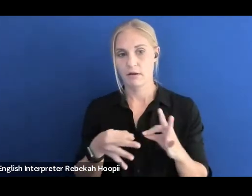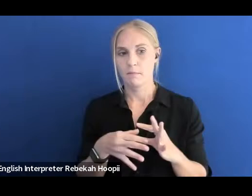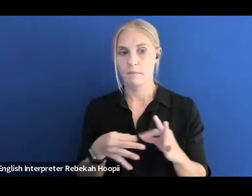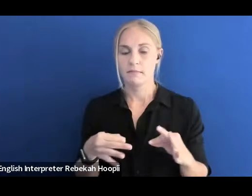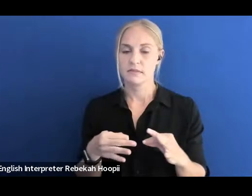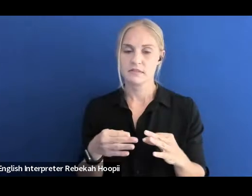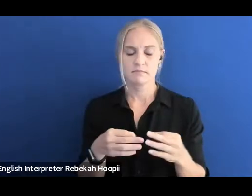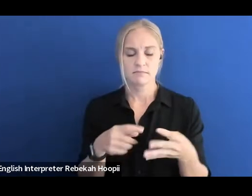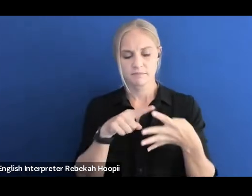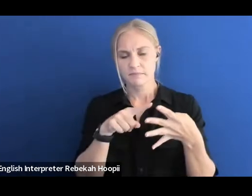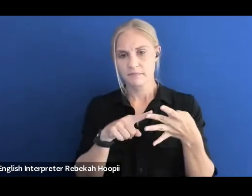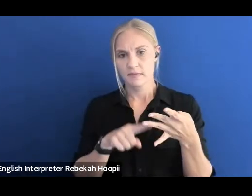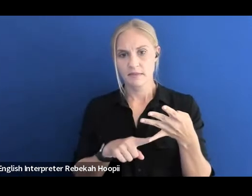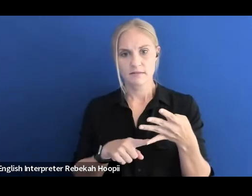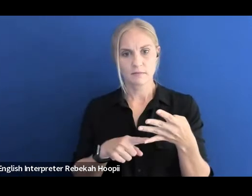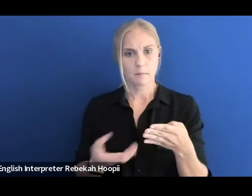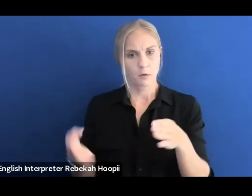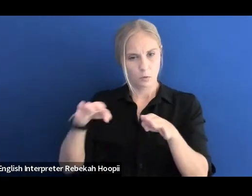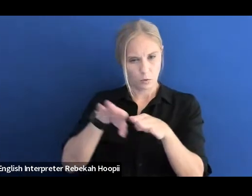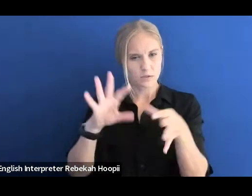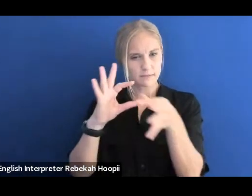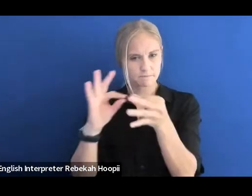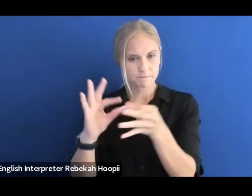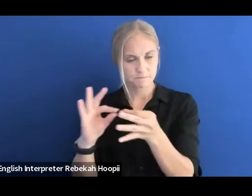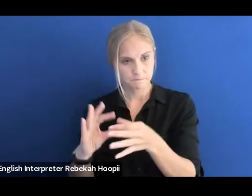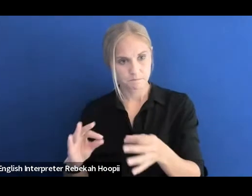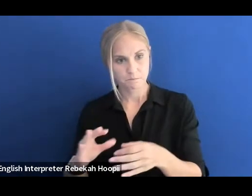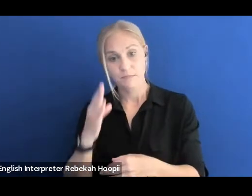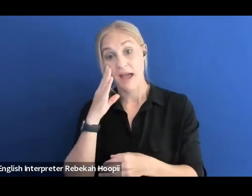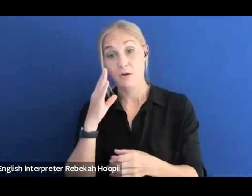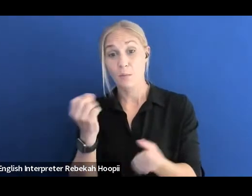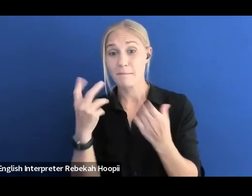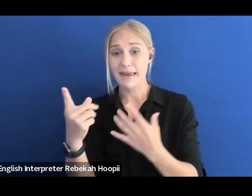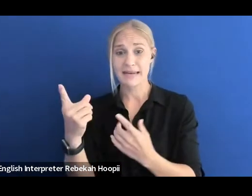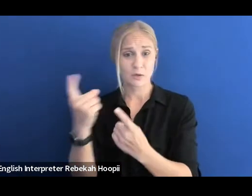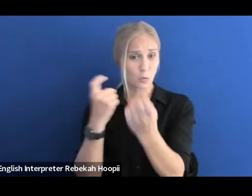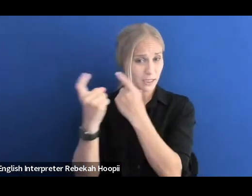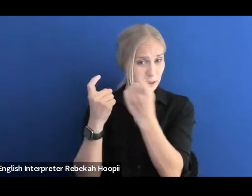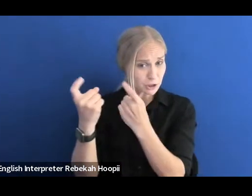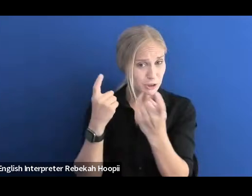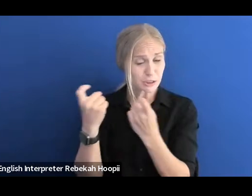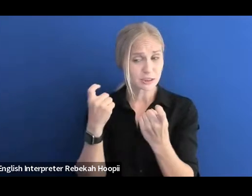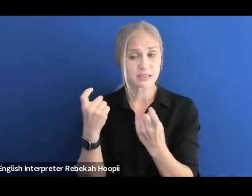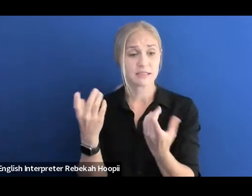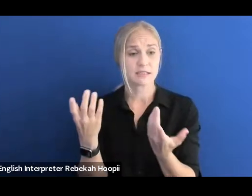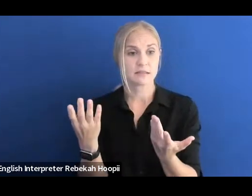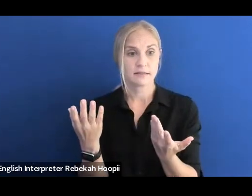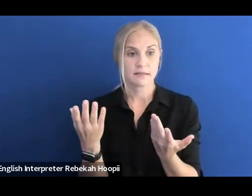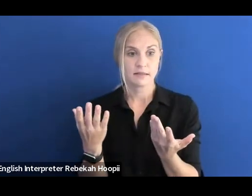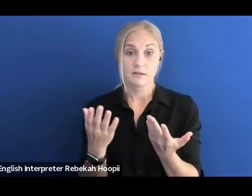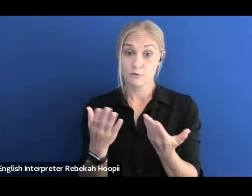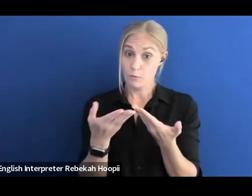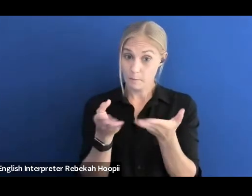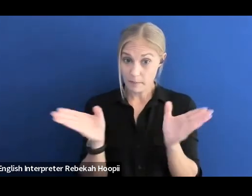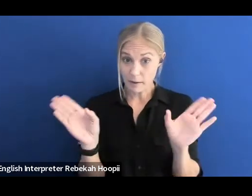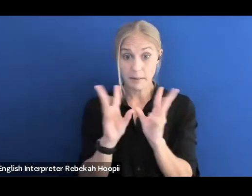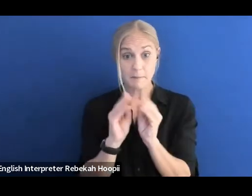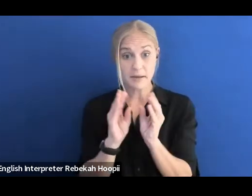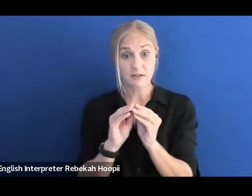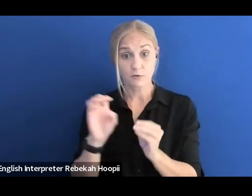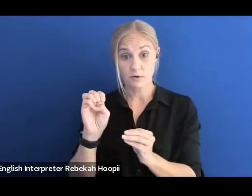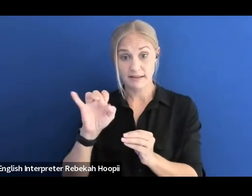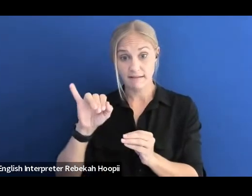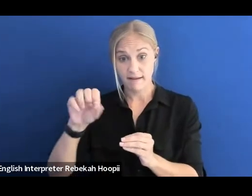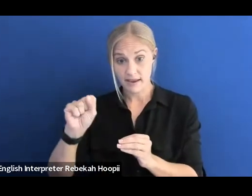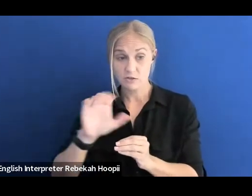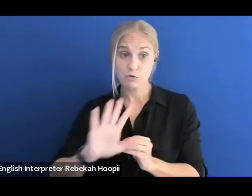Just a couple of closing comments. So I know there are multiple questions asked. So the way the public meetings for the EIS is, hey, those